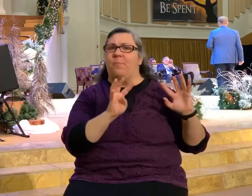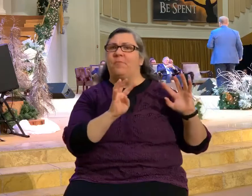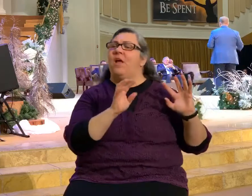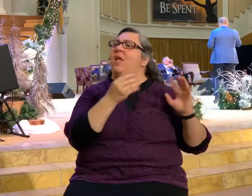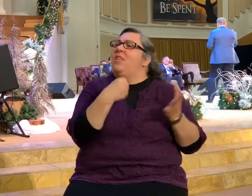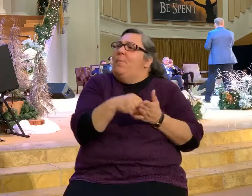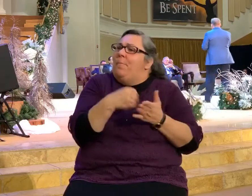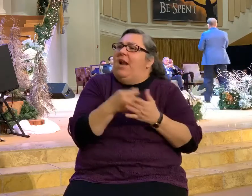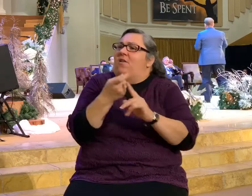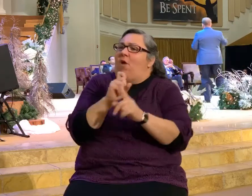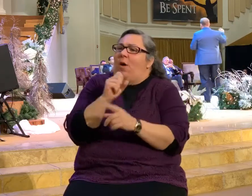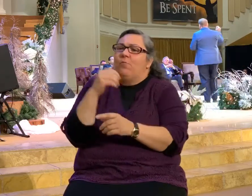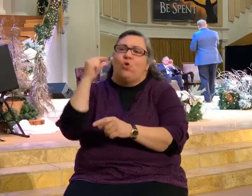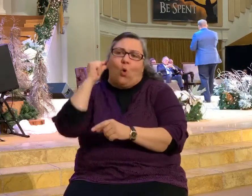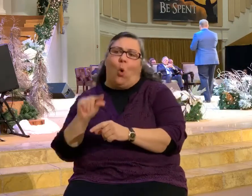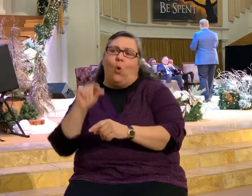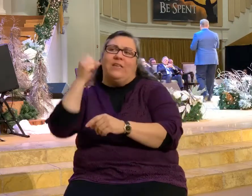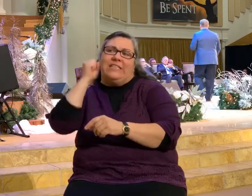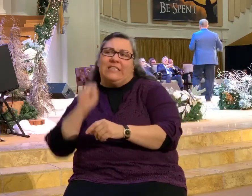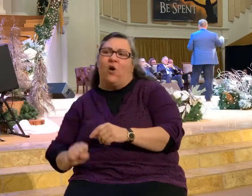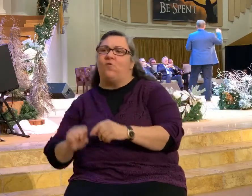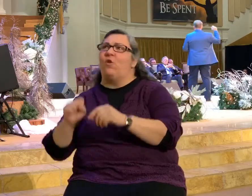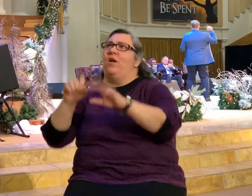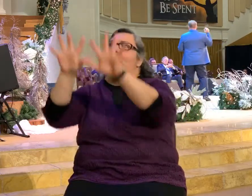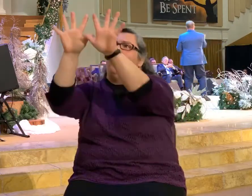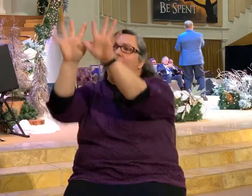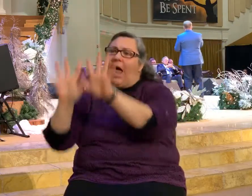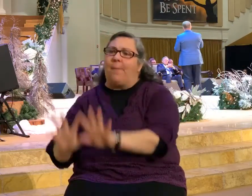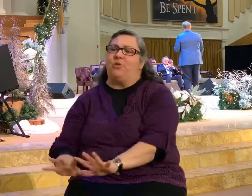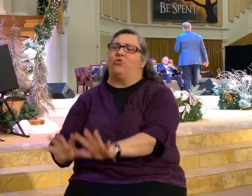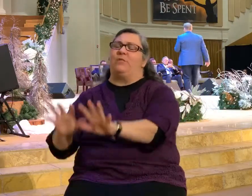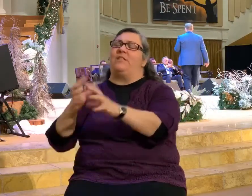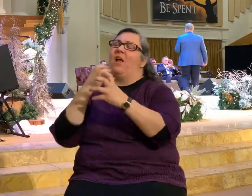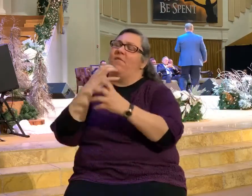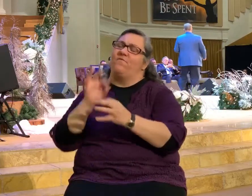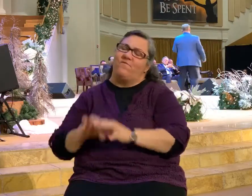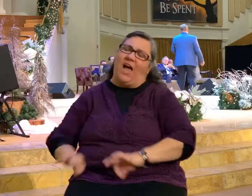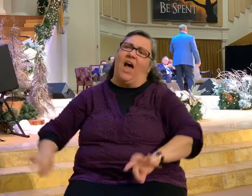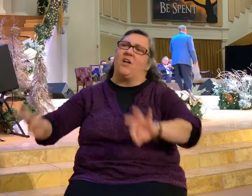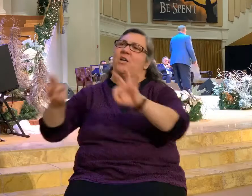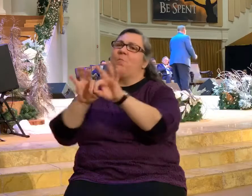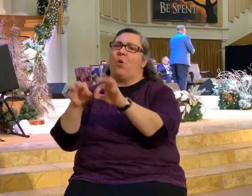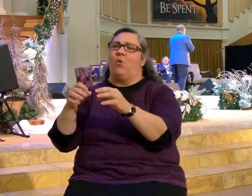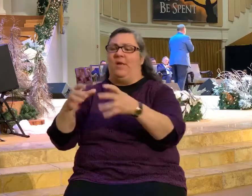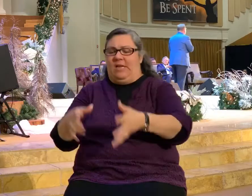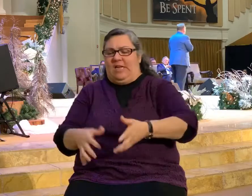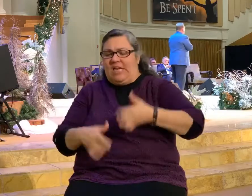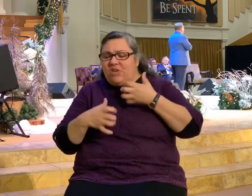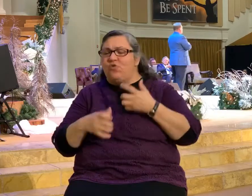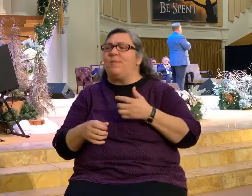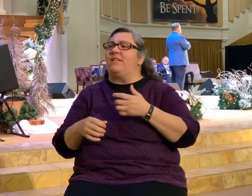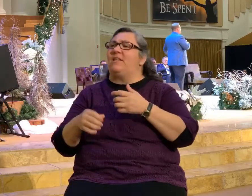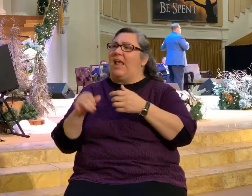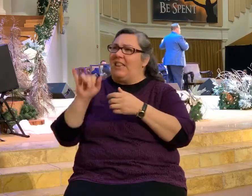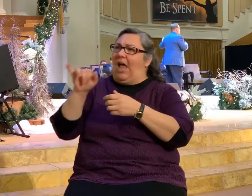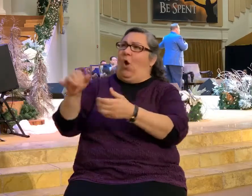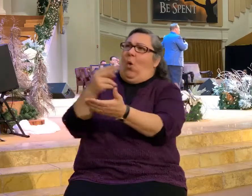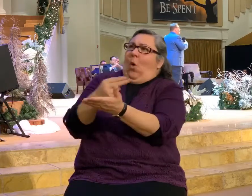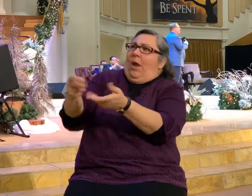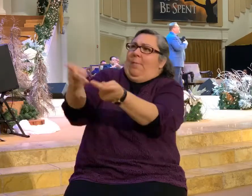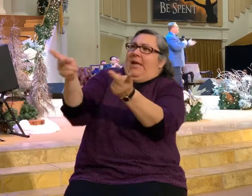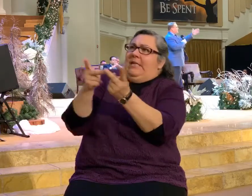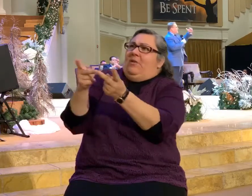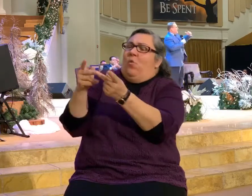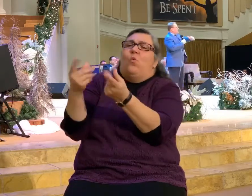the gold and the silver and the tapestries and the valuable instruments of the holy place of God that was sold